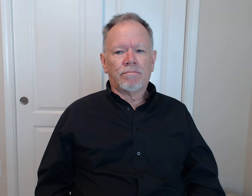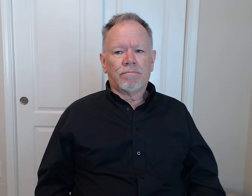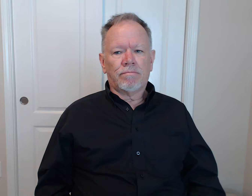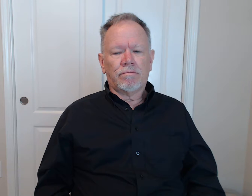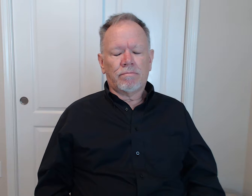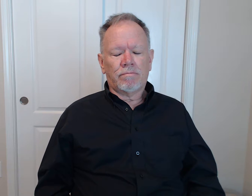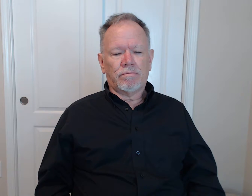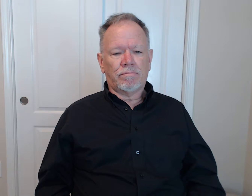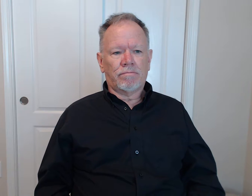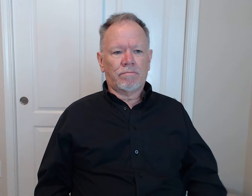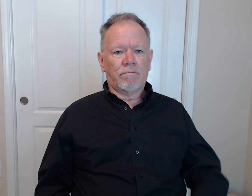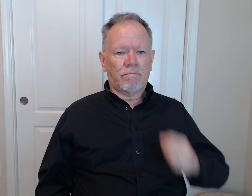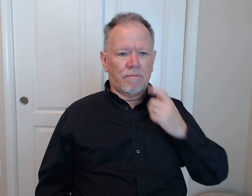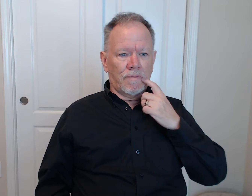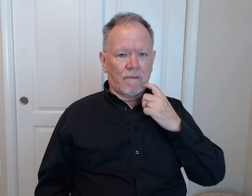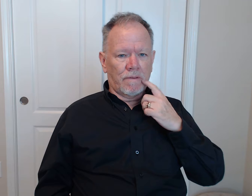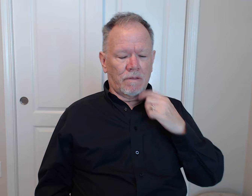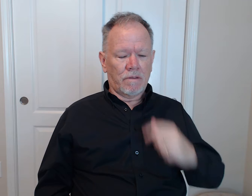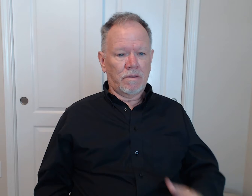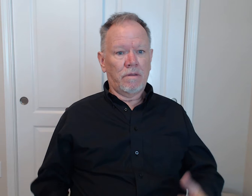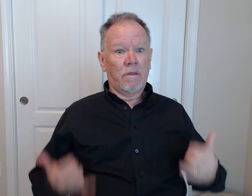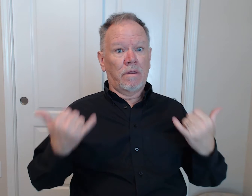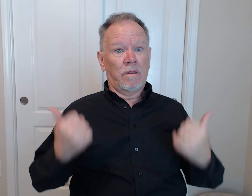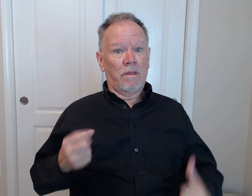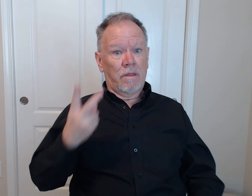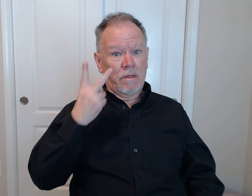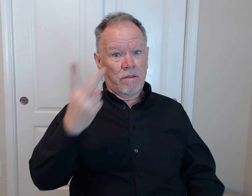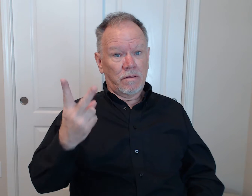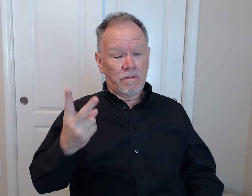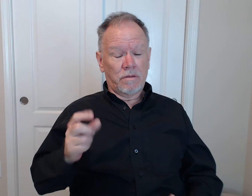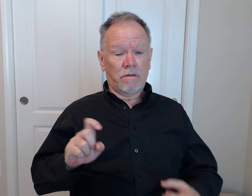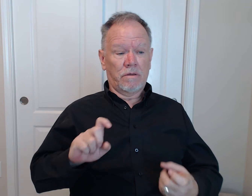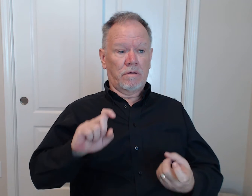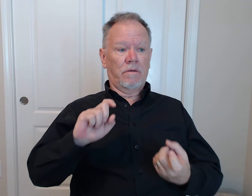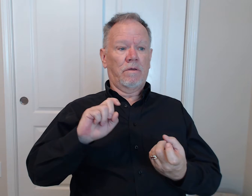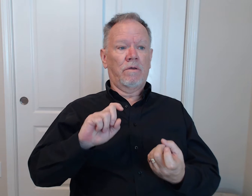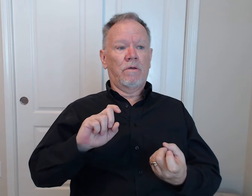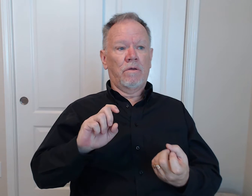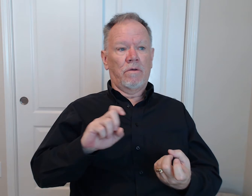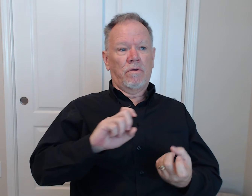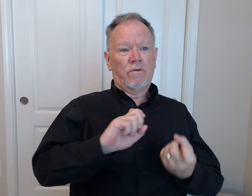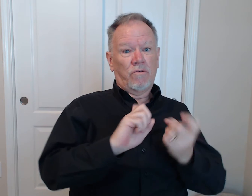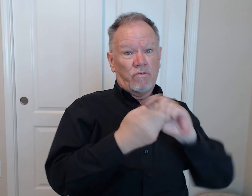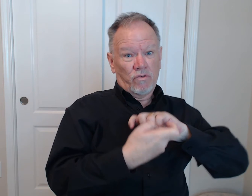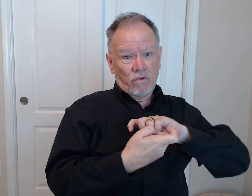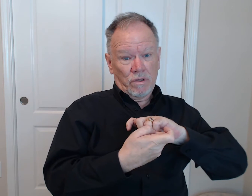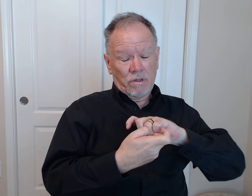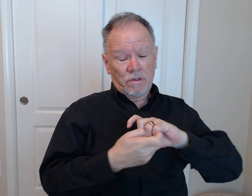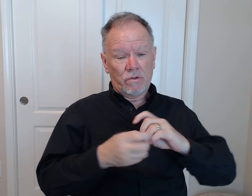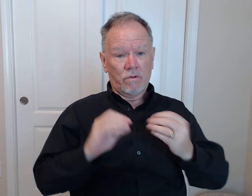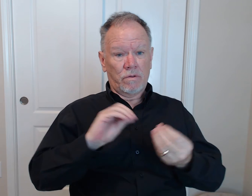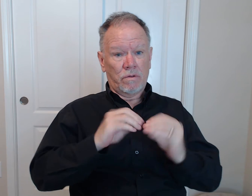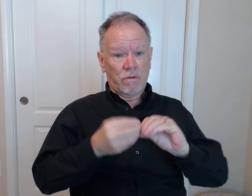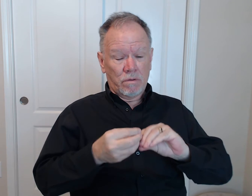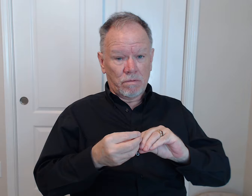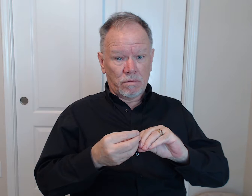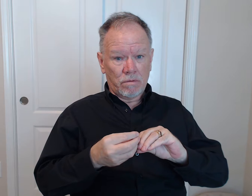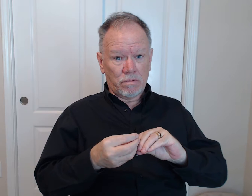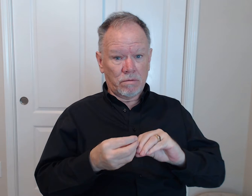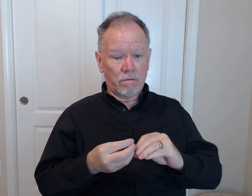Well, we're not going to see that. Can you switch the two numbers and get the same answer? Well, let's try that. I'm going to try it in a different color so we don't get all confused. So let's start